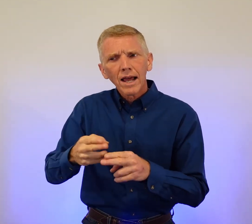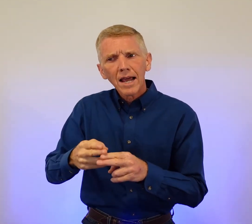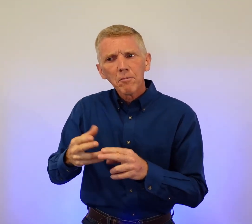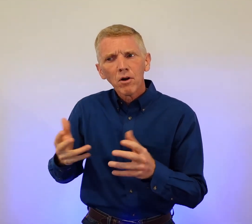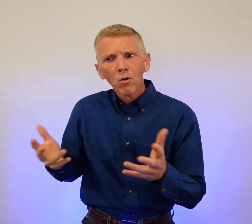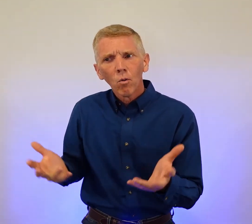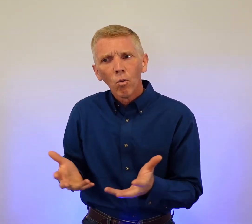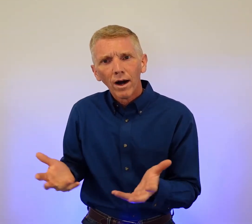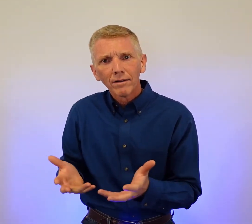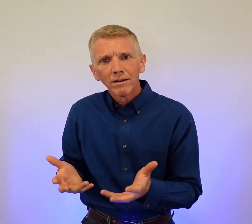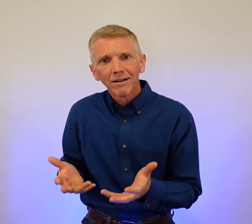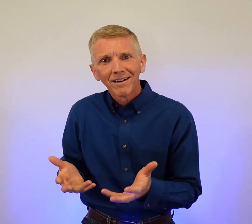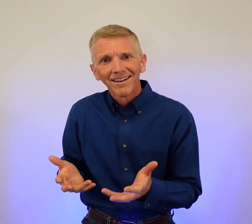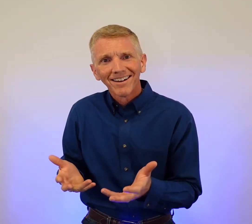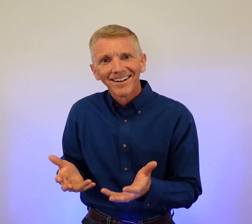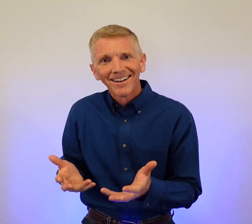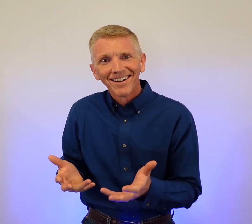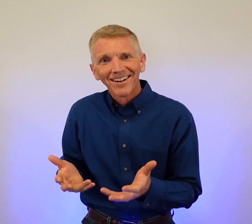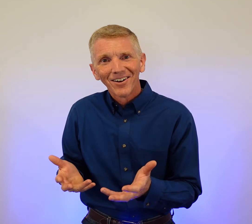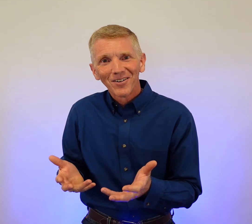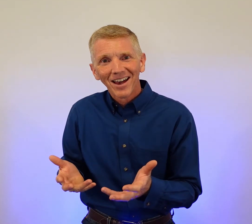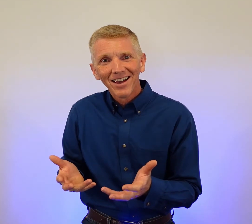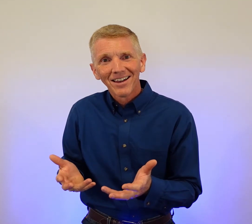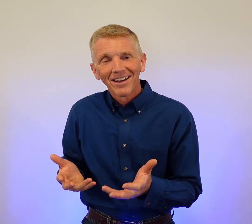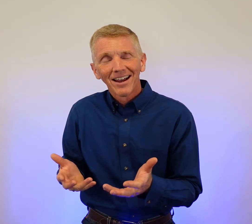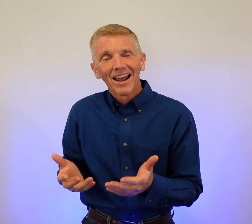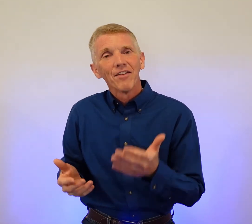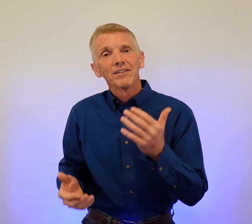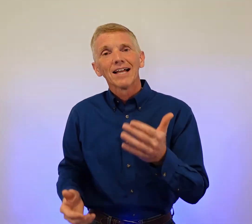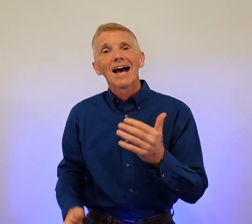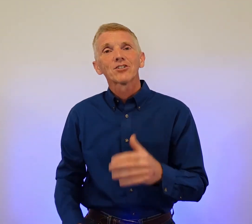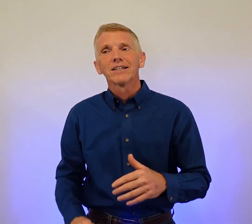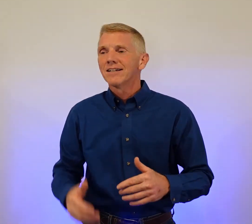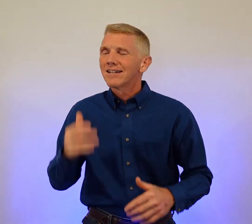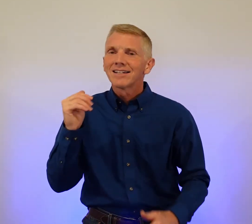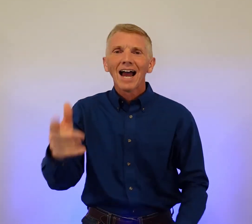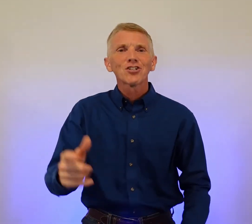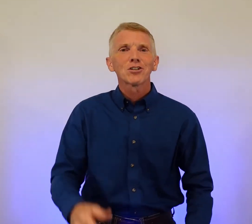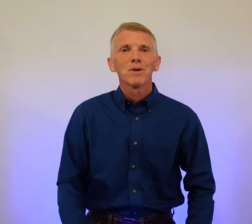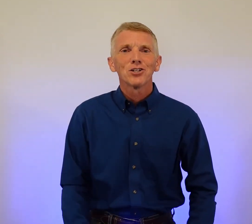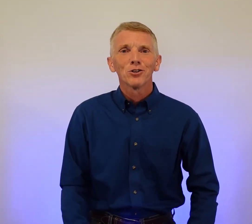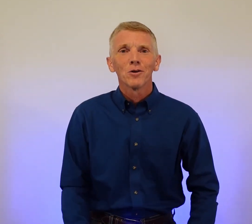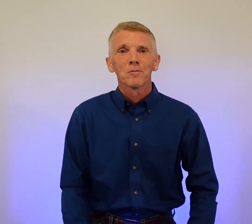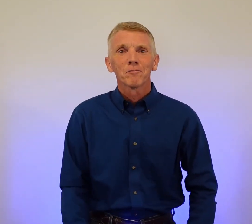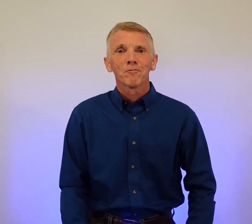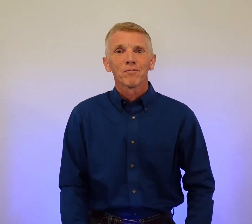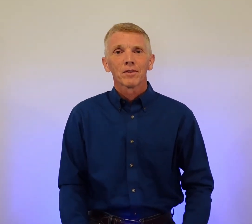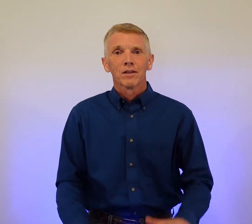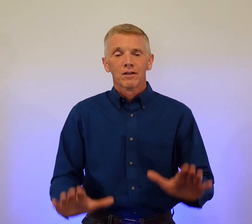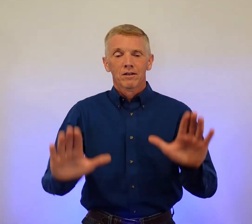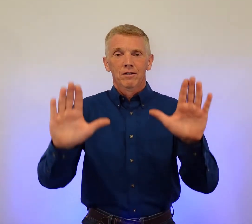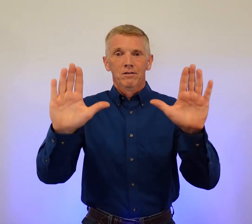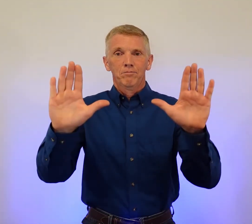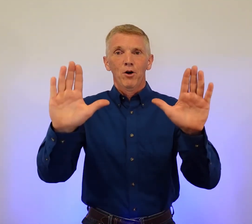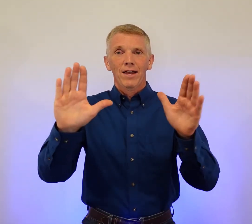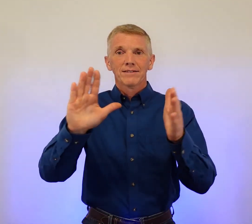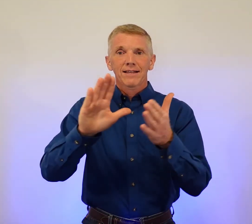name, what? Okay? And then lastly, nice to meet you. Both hands like